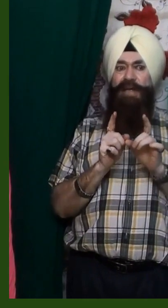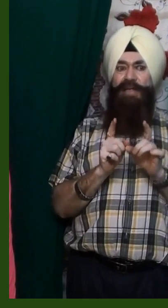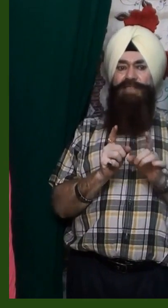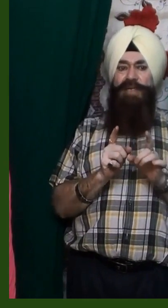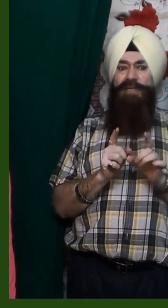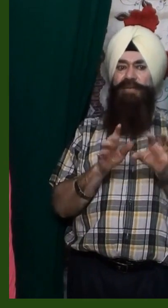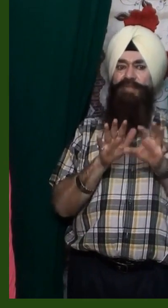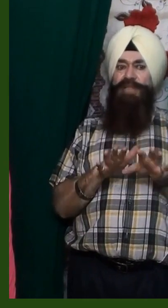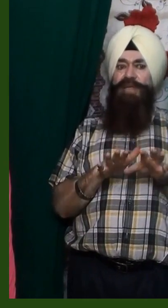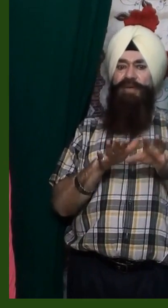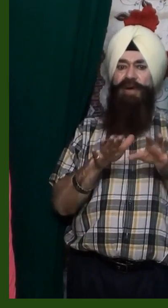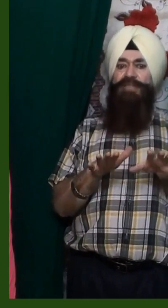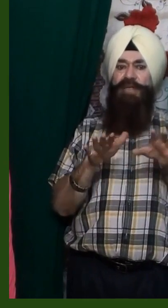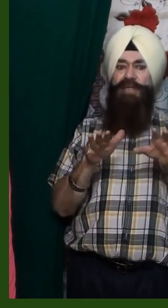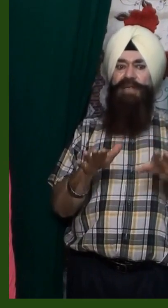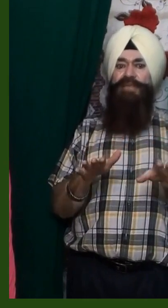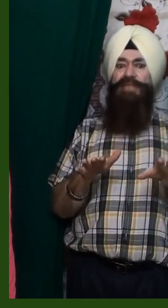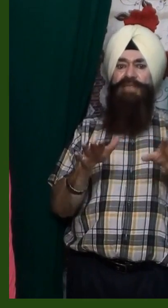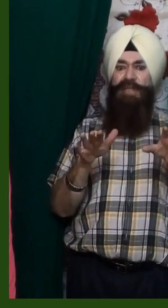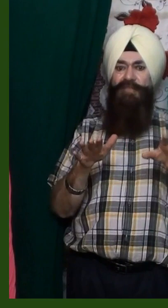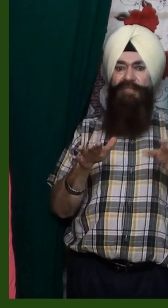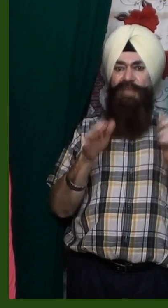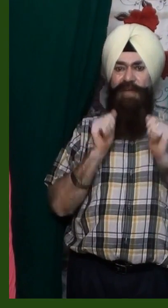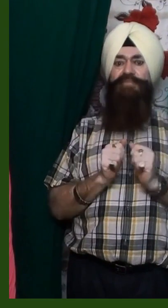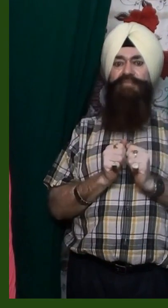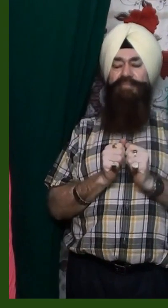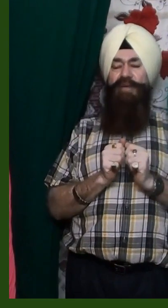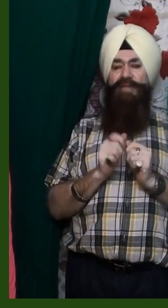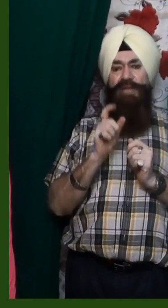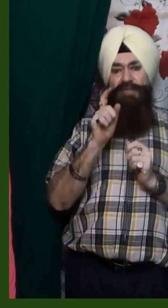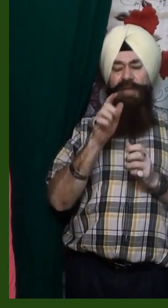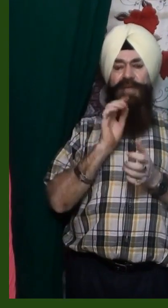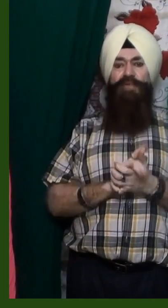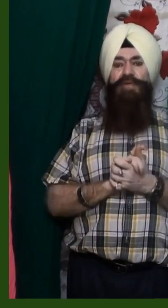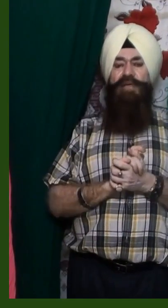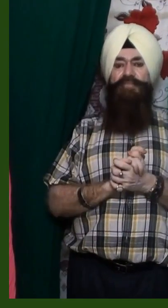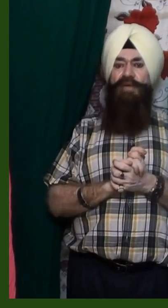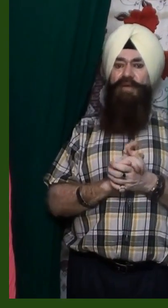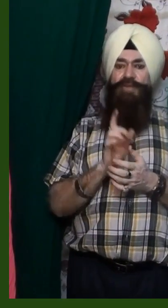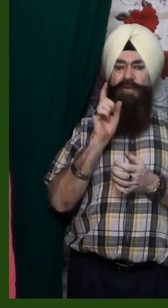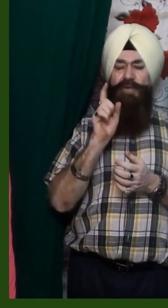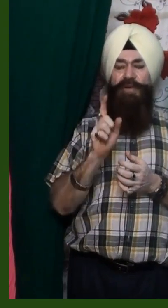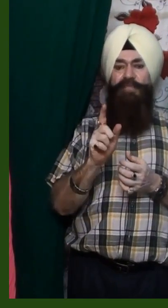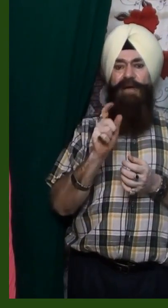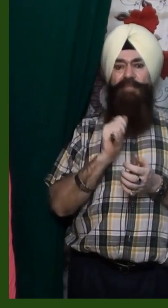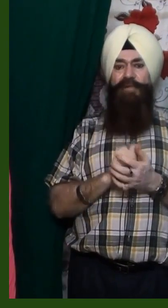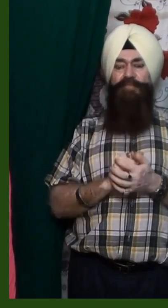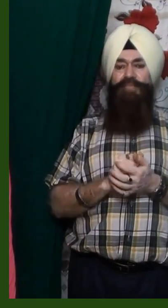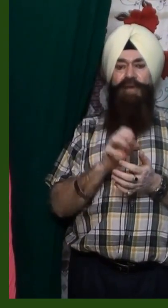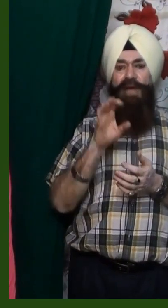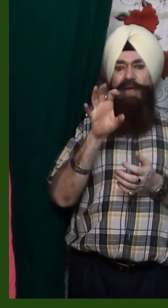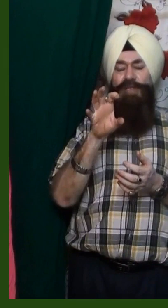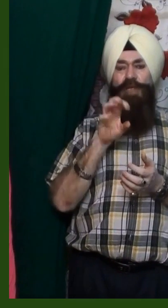located in a region with the constant gravitational field. This is very important. So